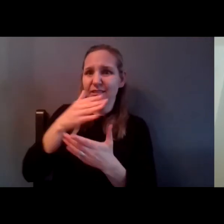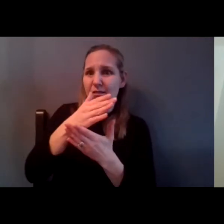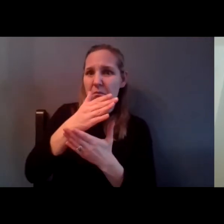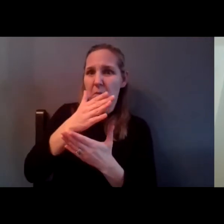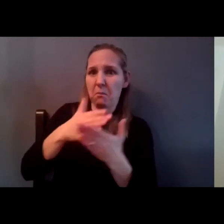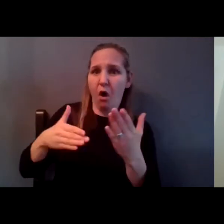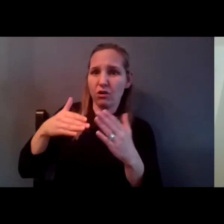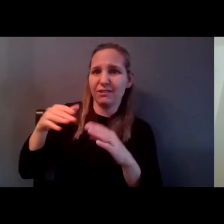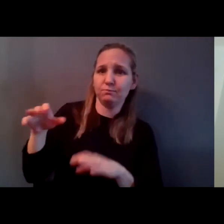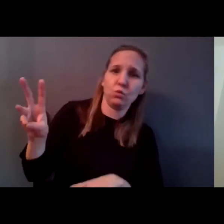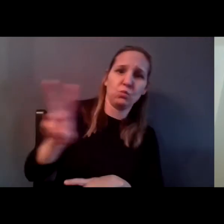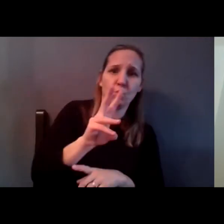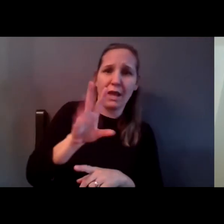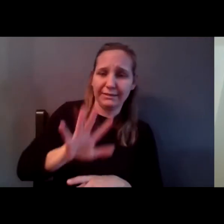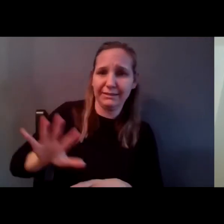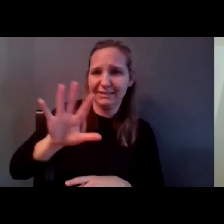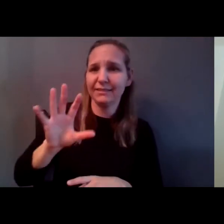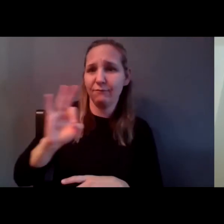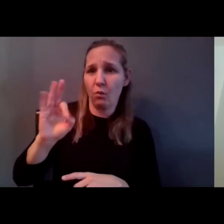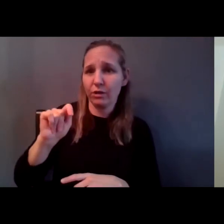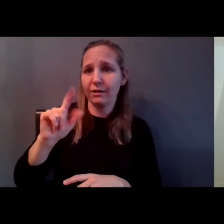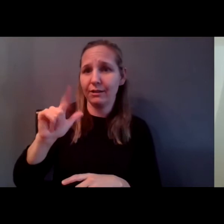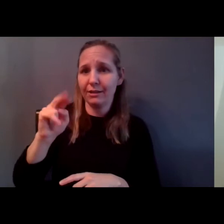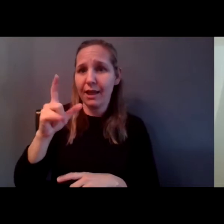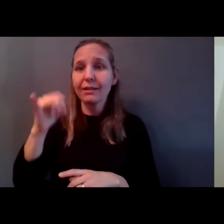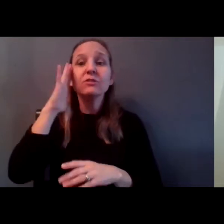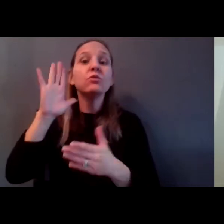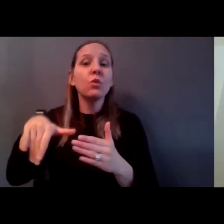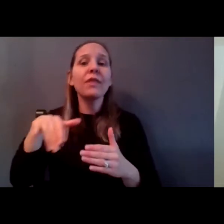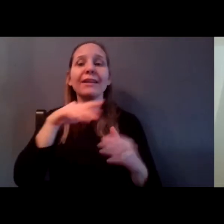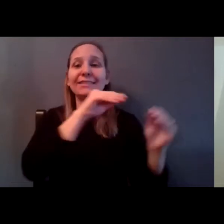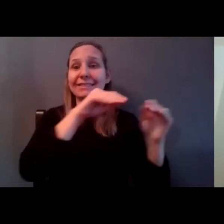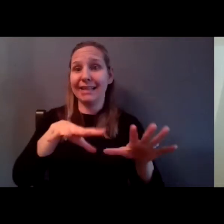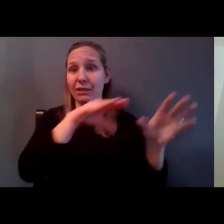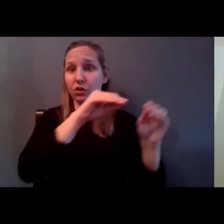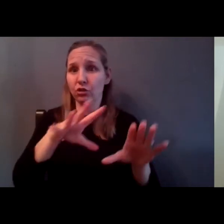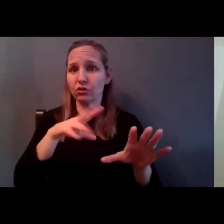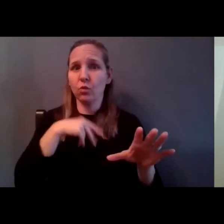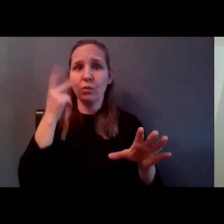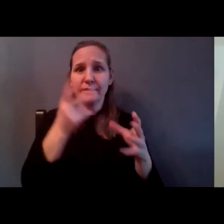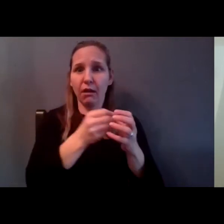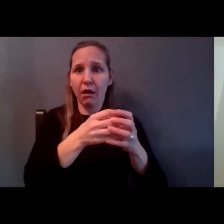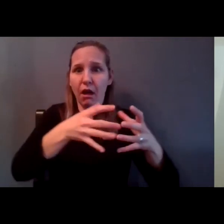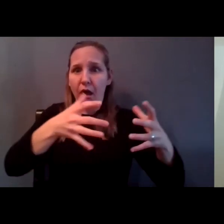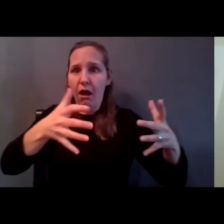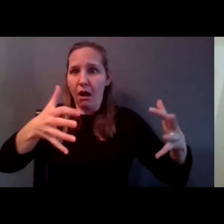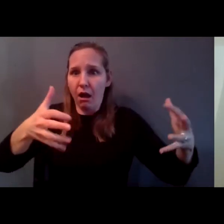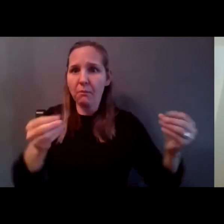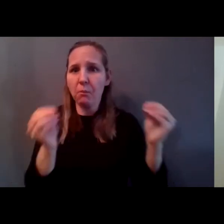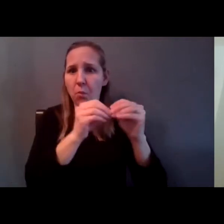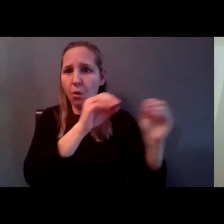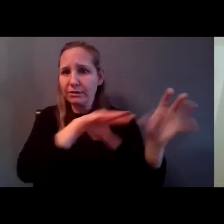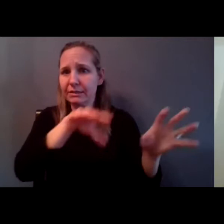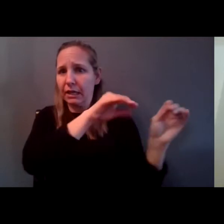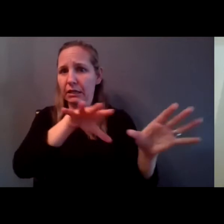But as settlers started, we've seen an influx into our territories. That